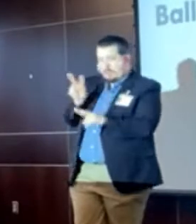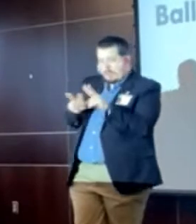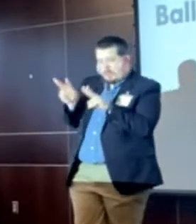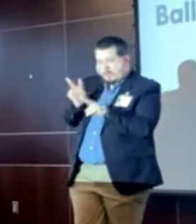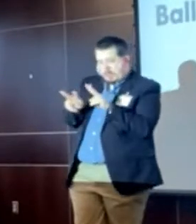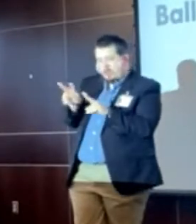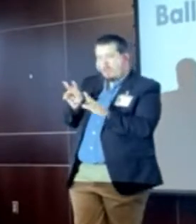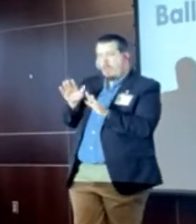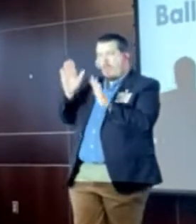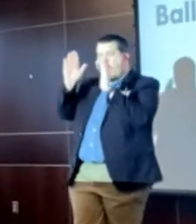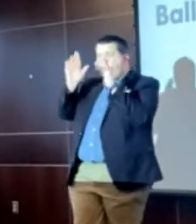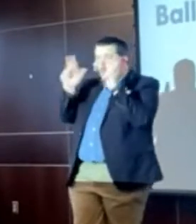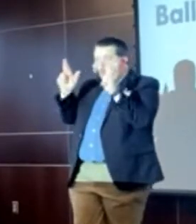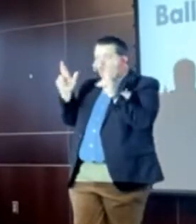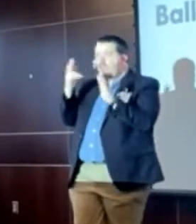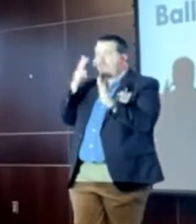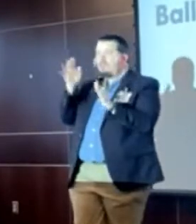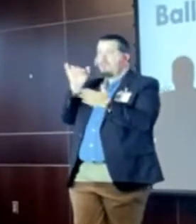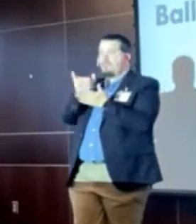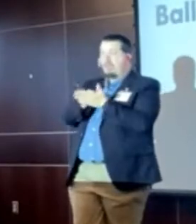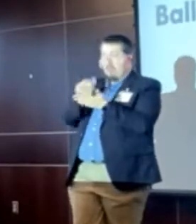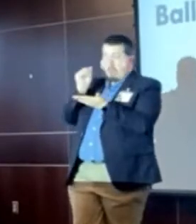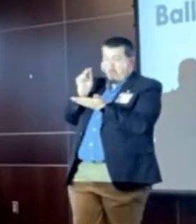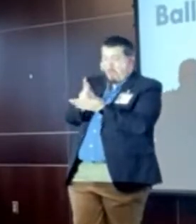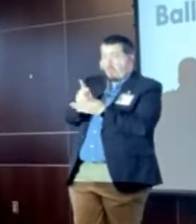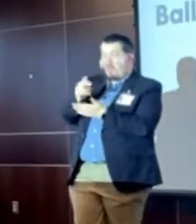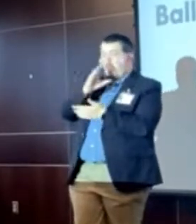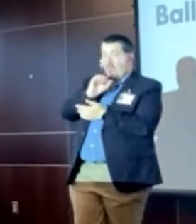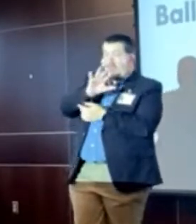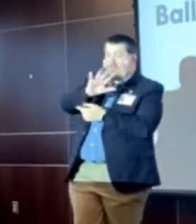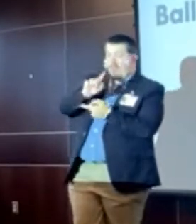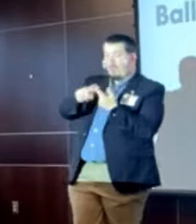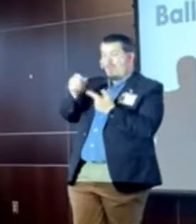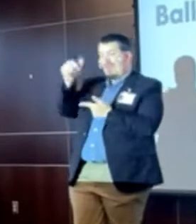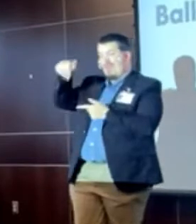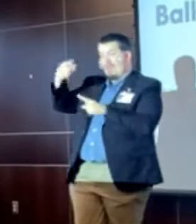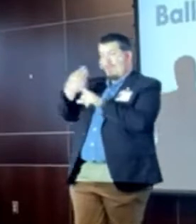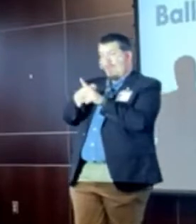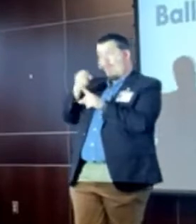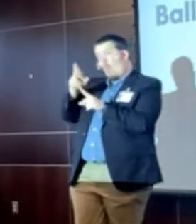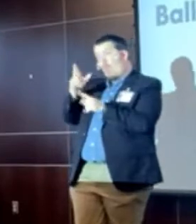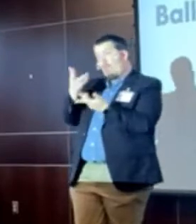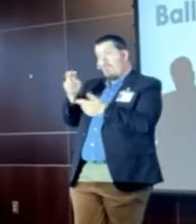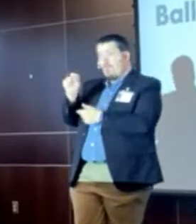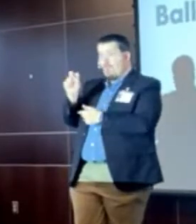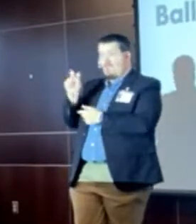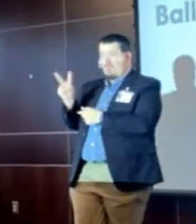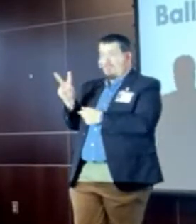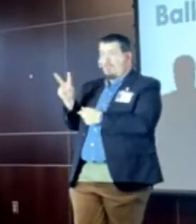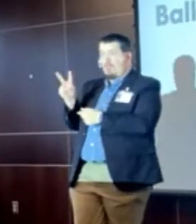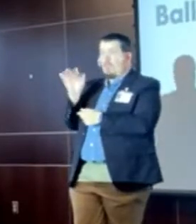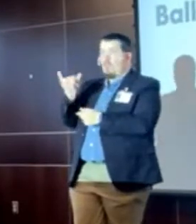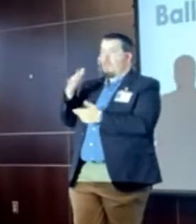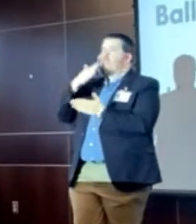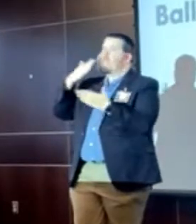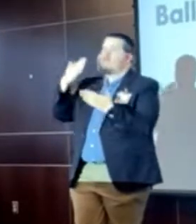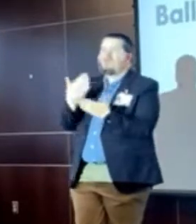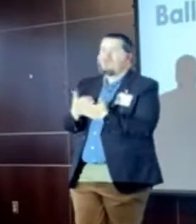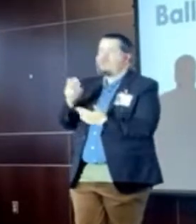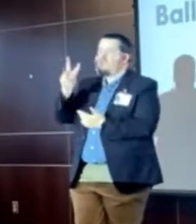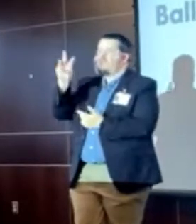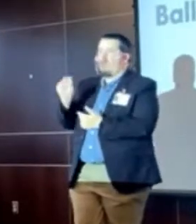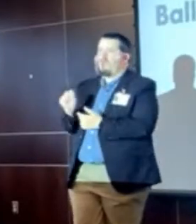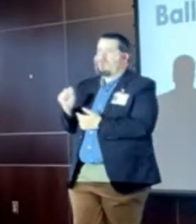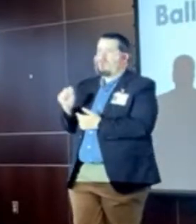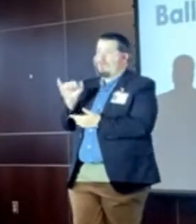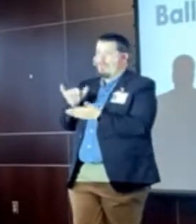are hopeful to see that EUA given for 5 to 11 this month or early into November. That is excellent news. That